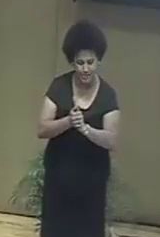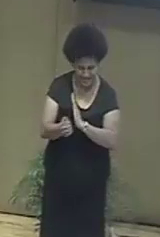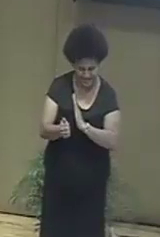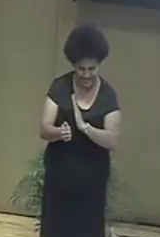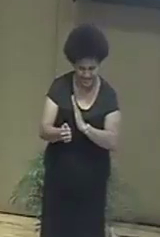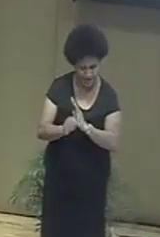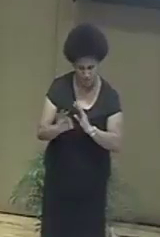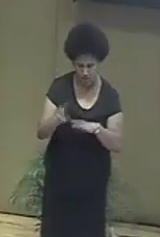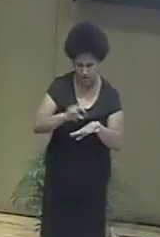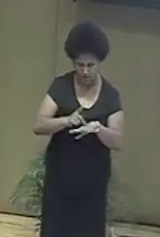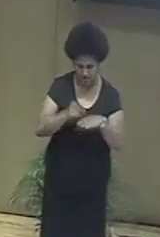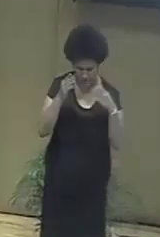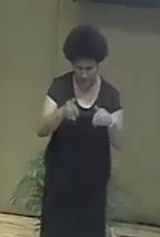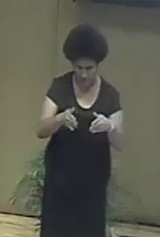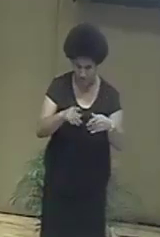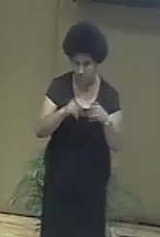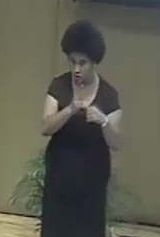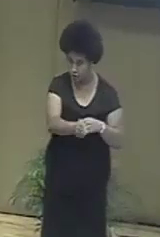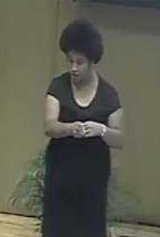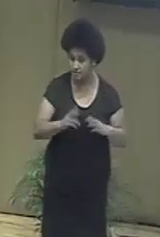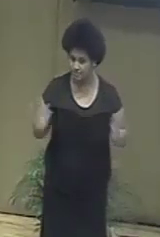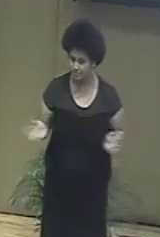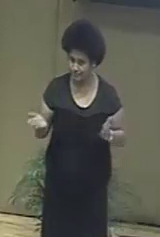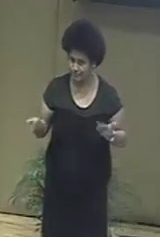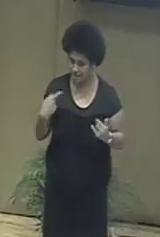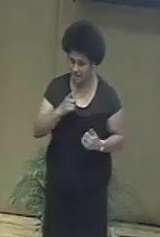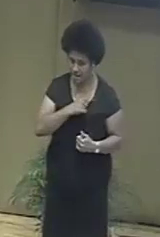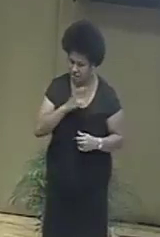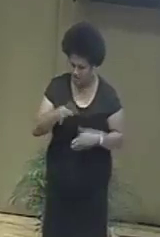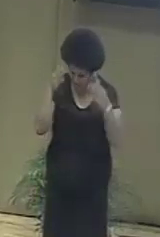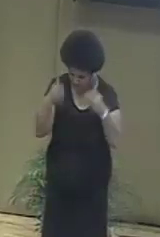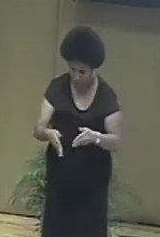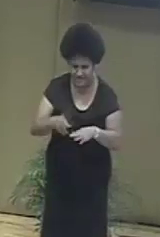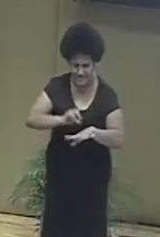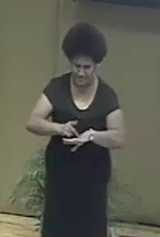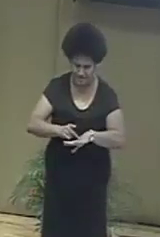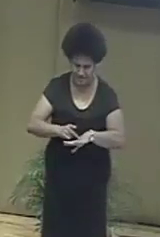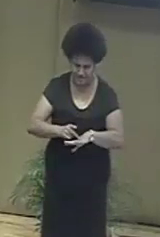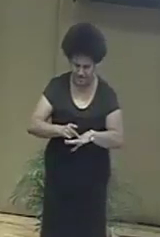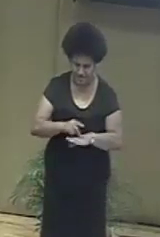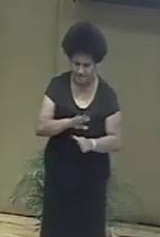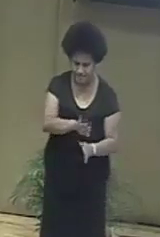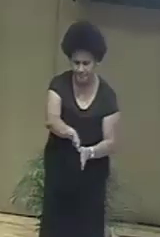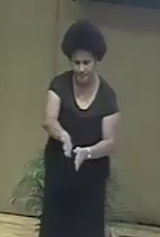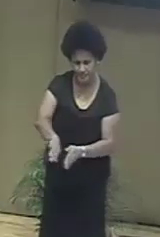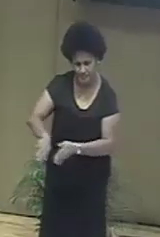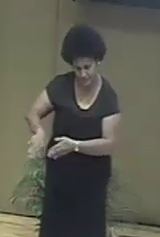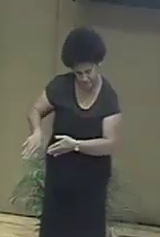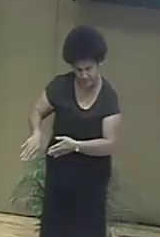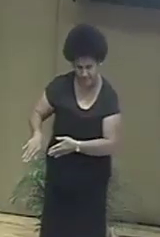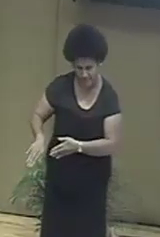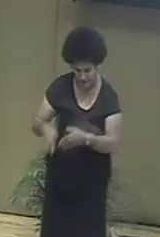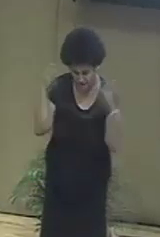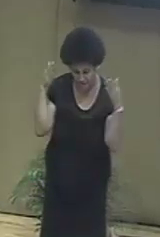disability, because she encouraged us to not focus on the disability, but actually